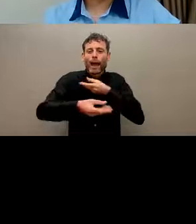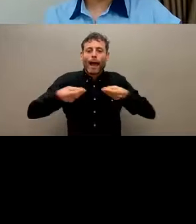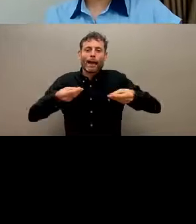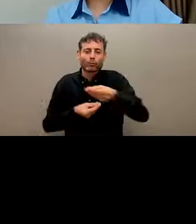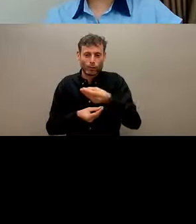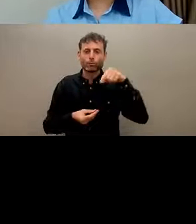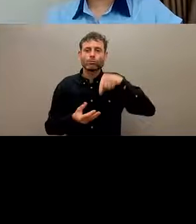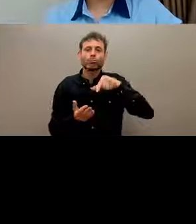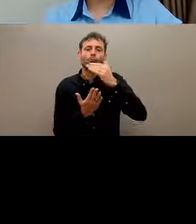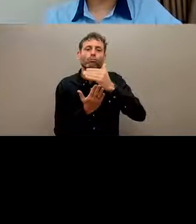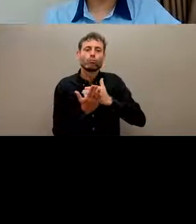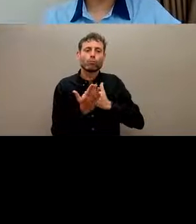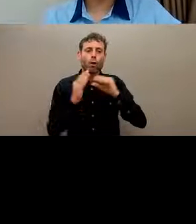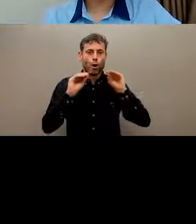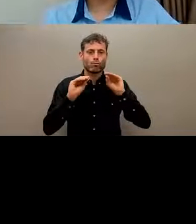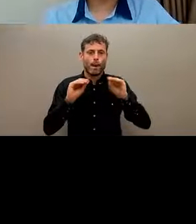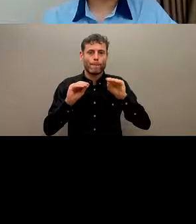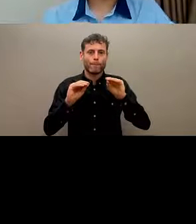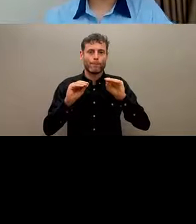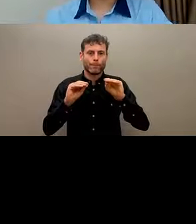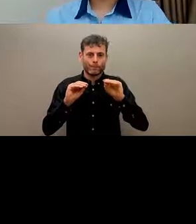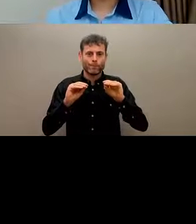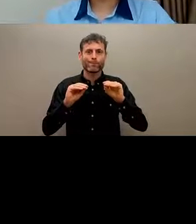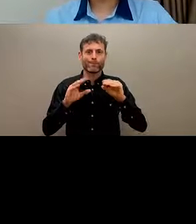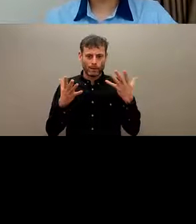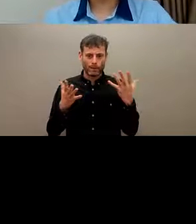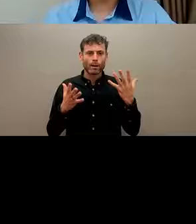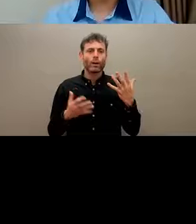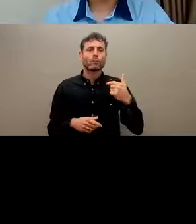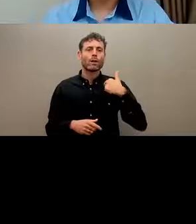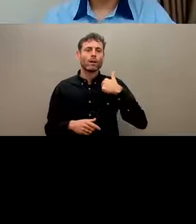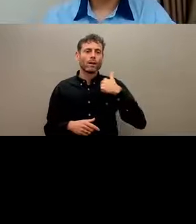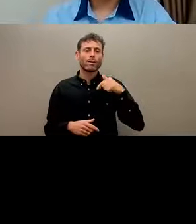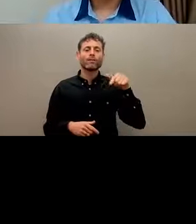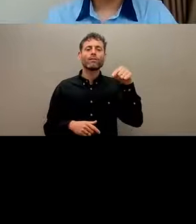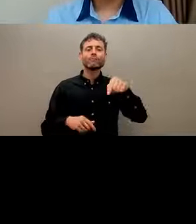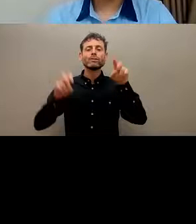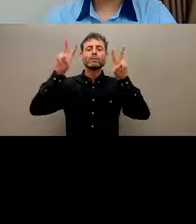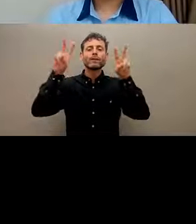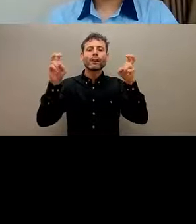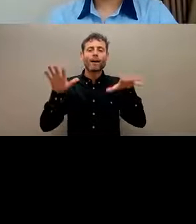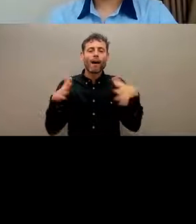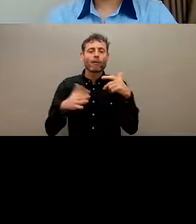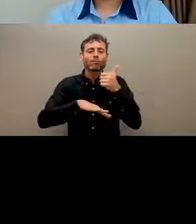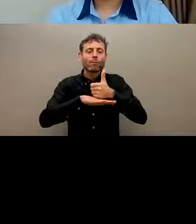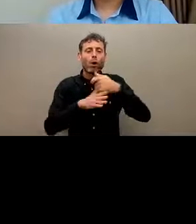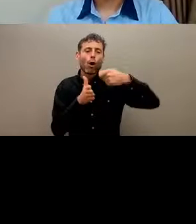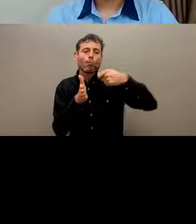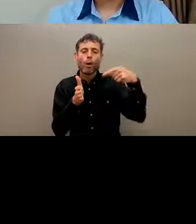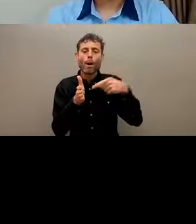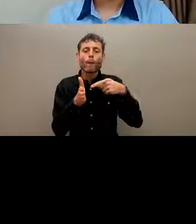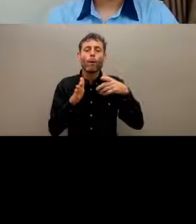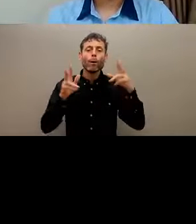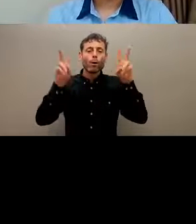the VTalk program, which means also virtual talk with the slogan, Future Without Borders.